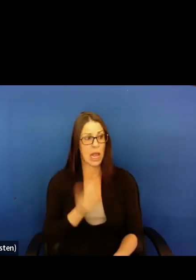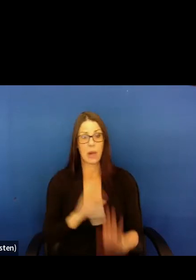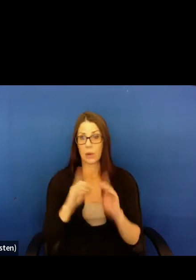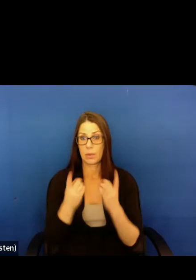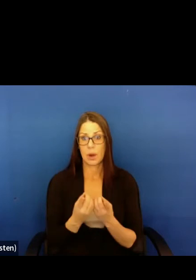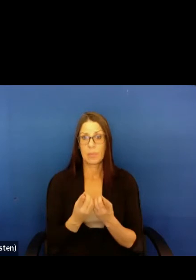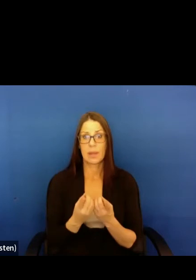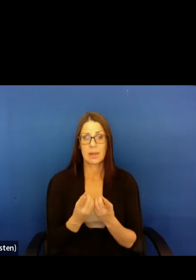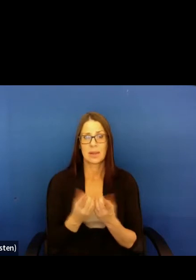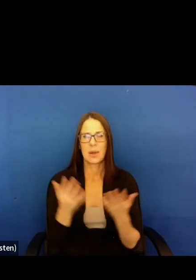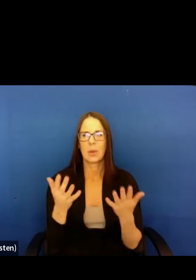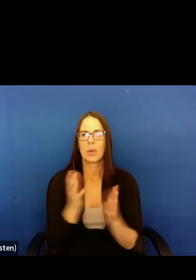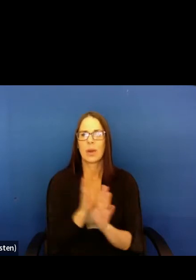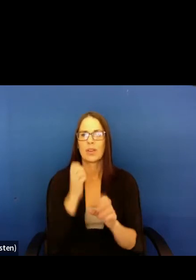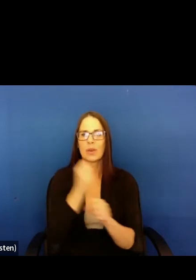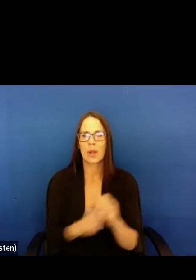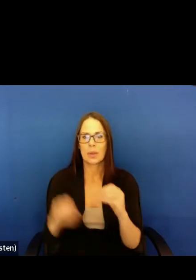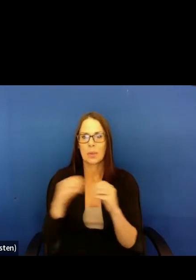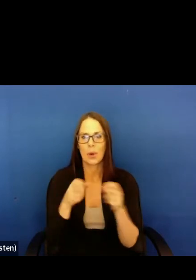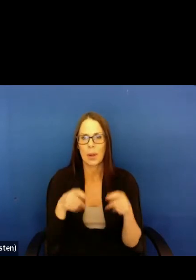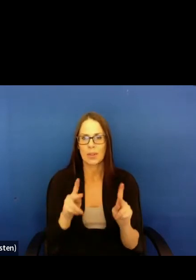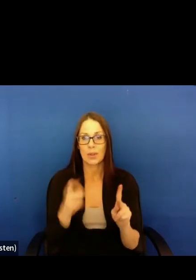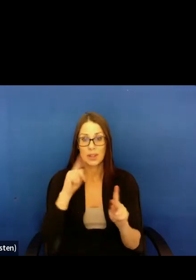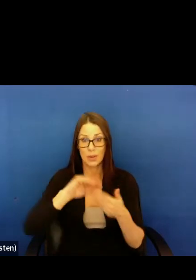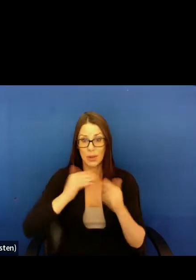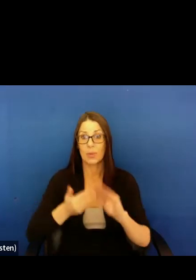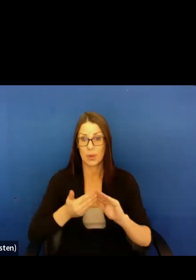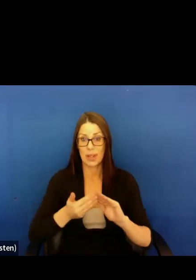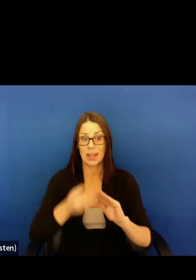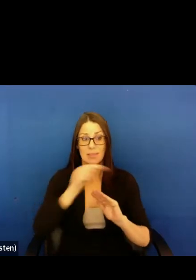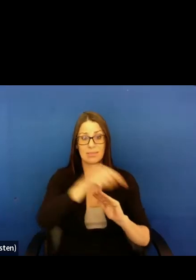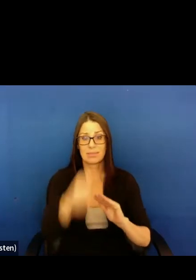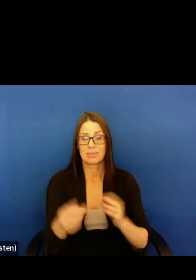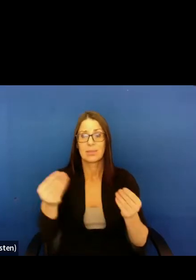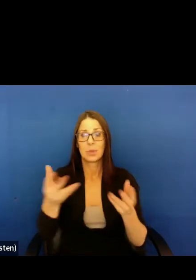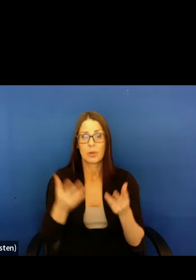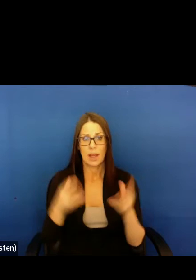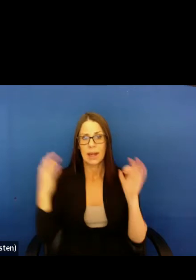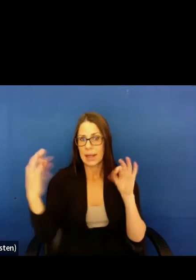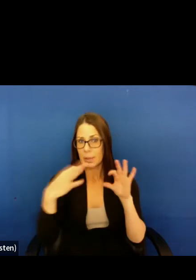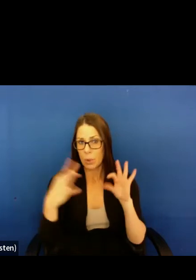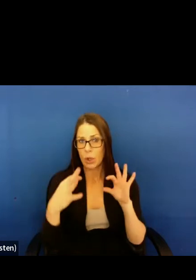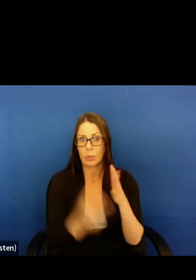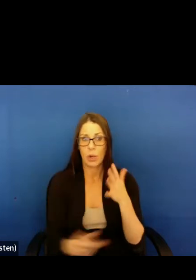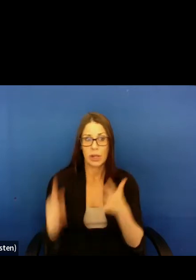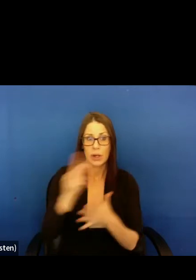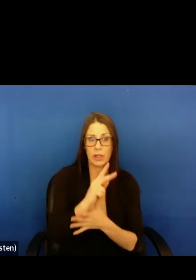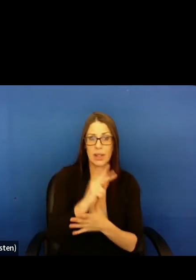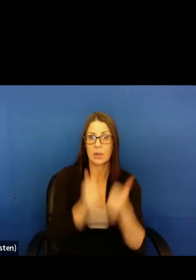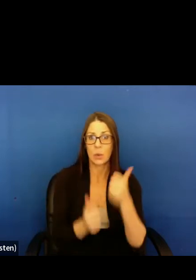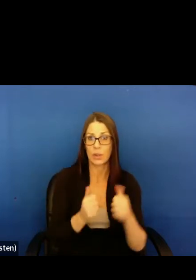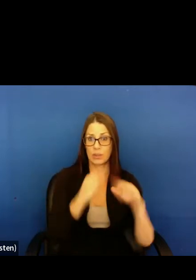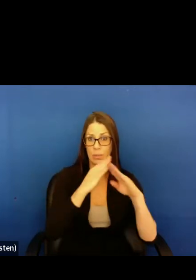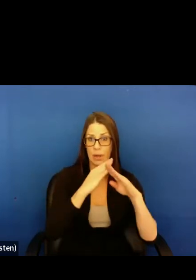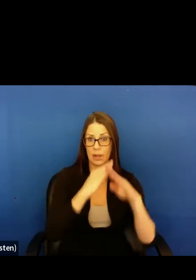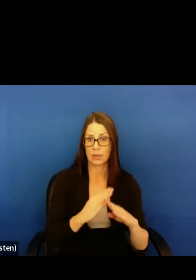to create more opportunities for the community to provide input and prioritizing which barriers are addressed first, and really have